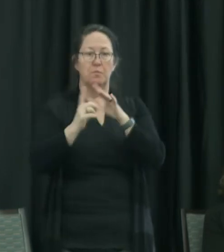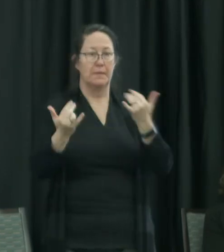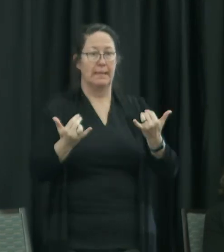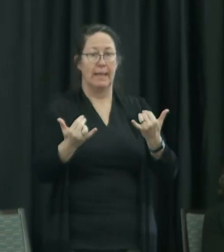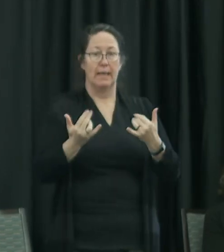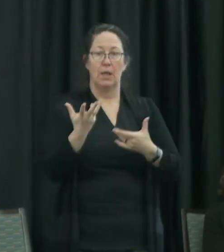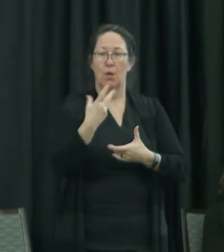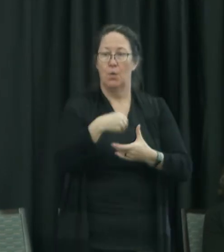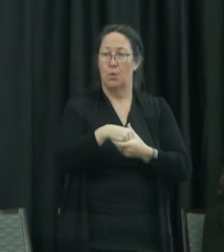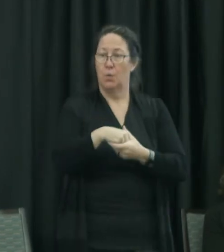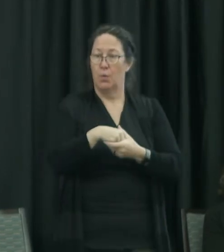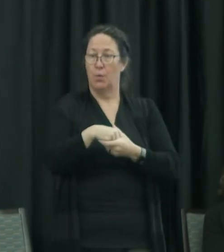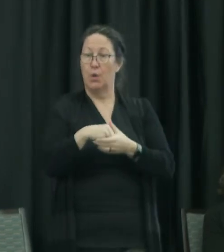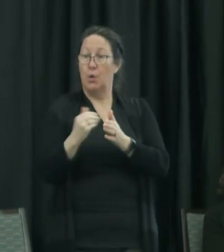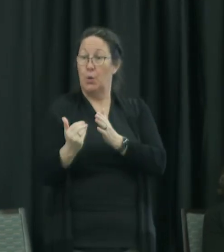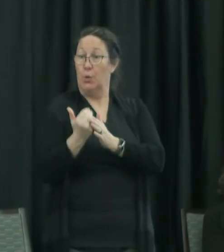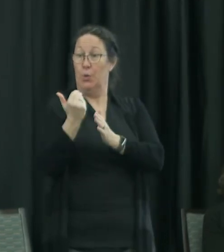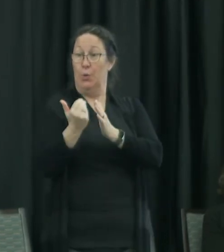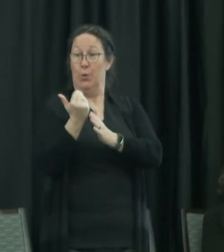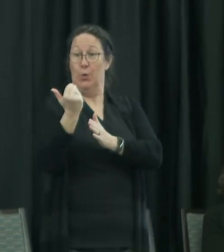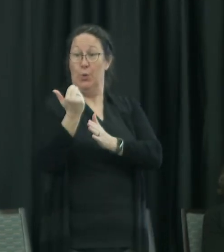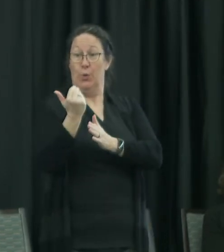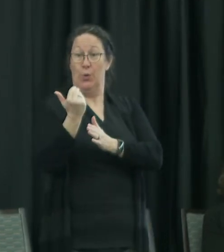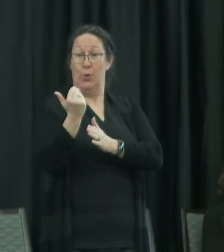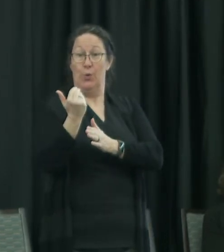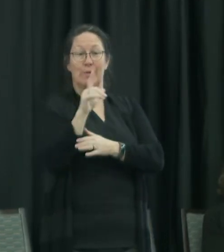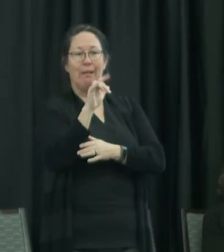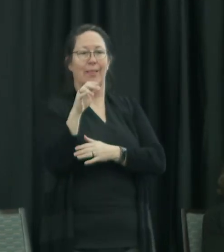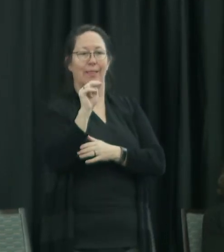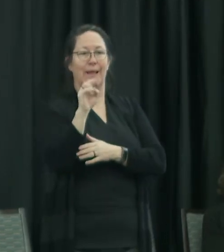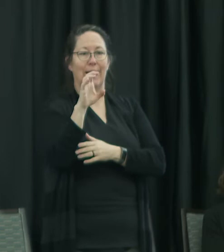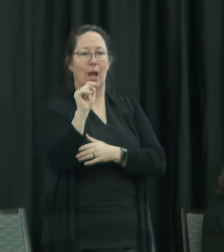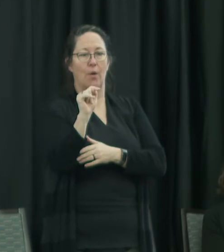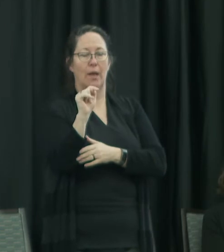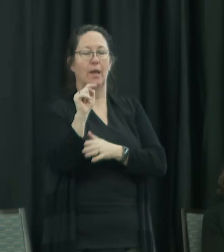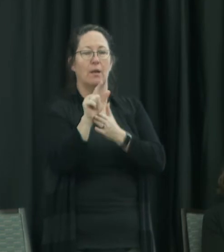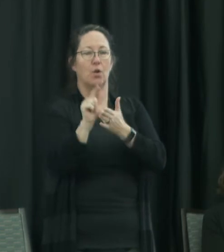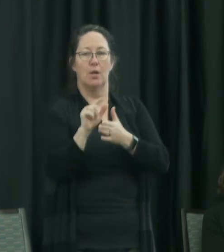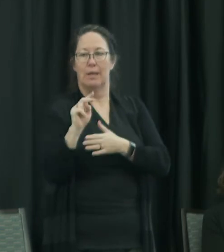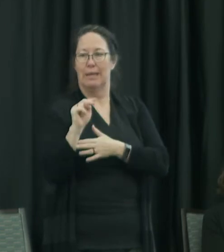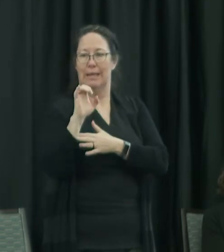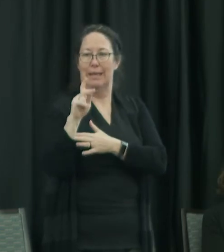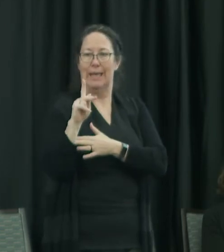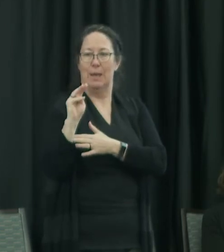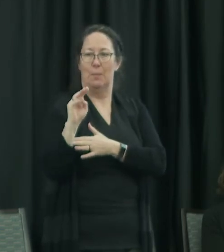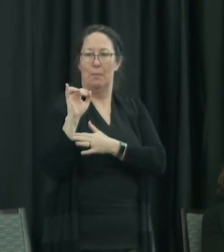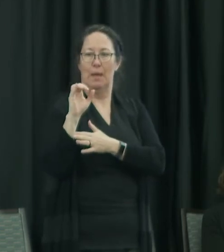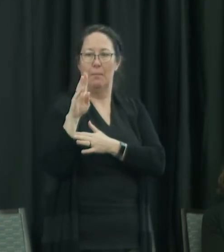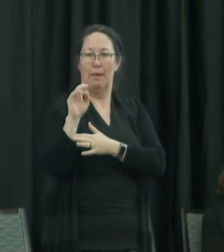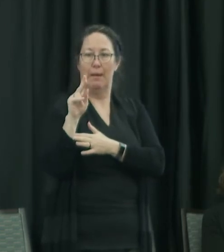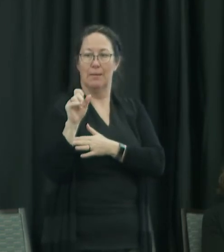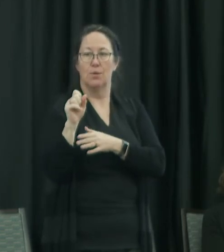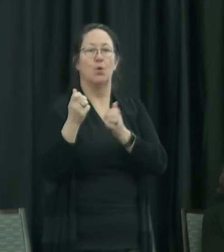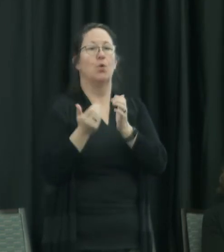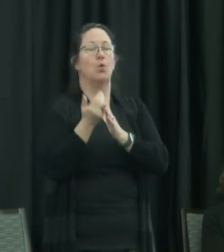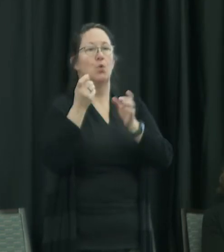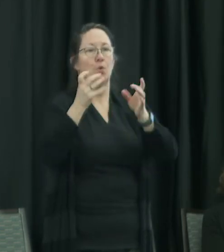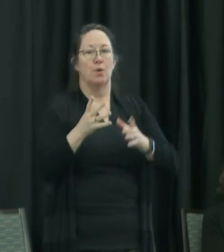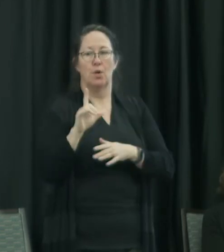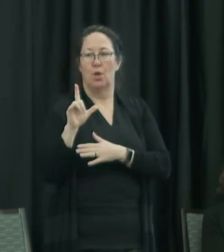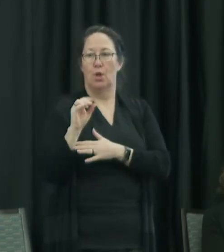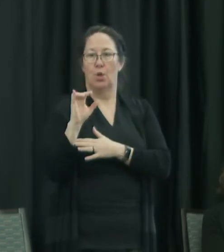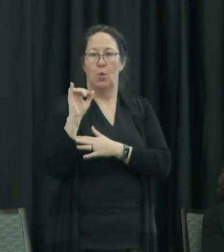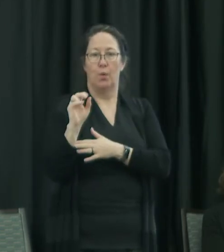today, including our newest Linn County Attorney, Nick Maybanks, and our new supervisor, Louis